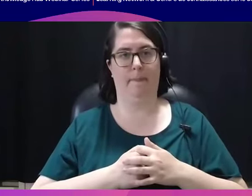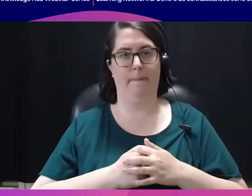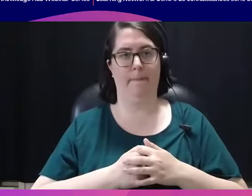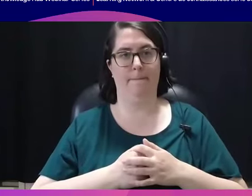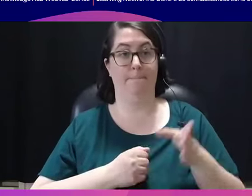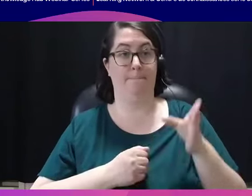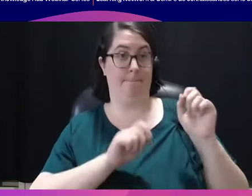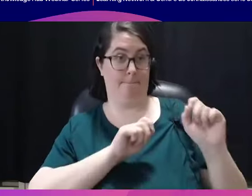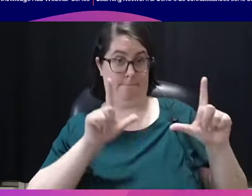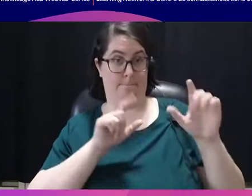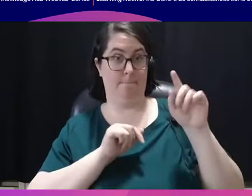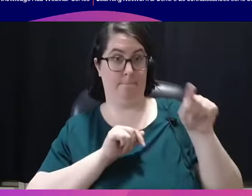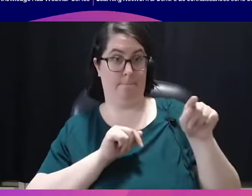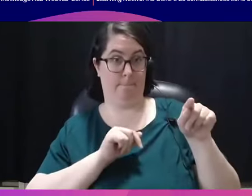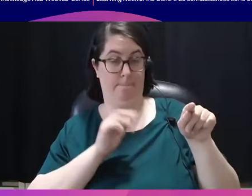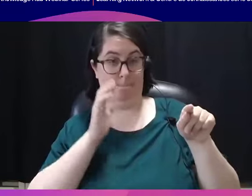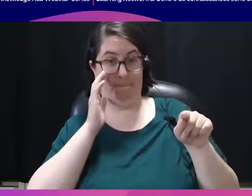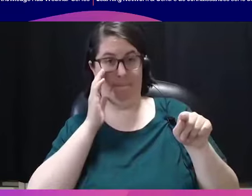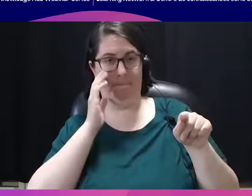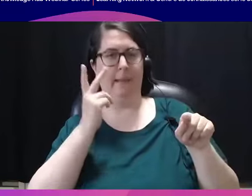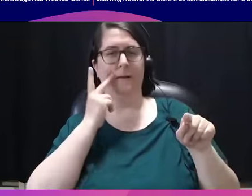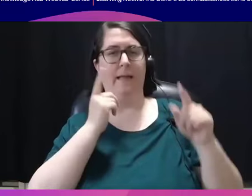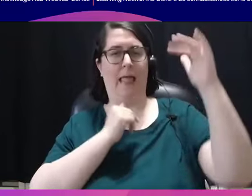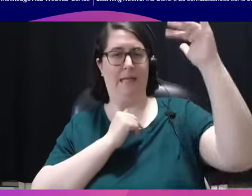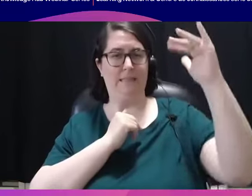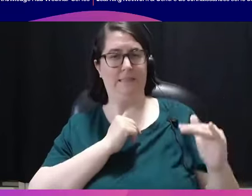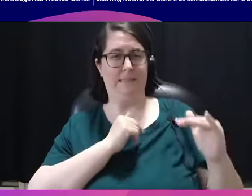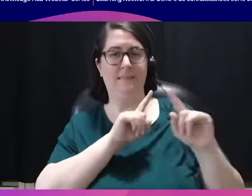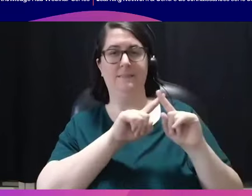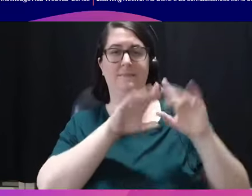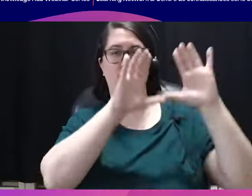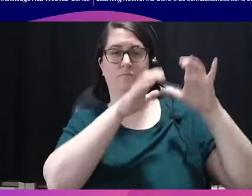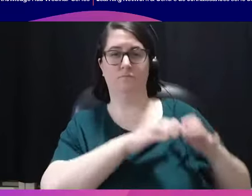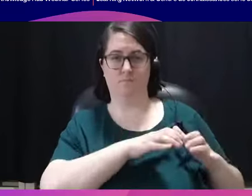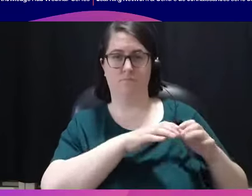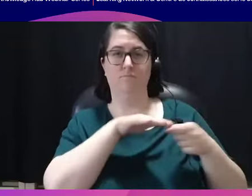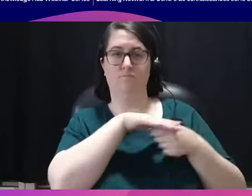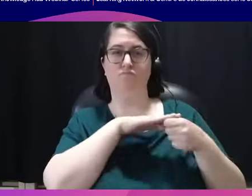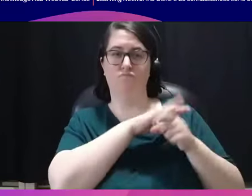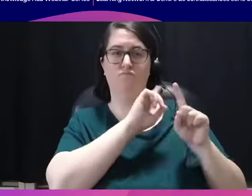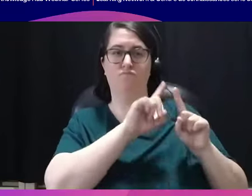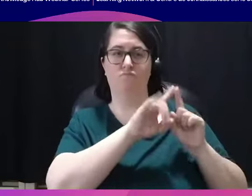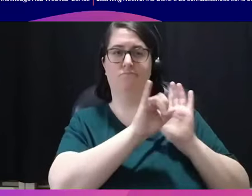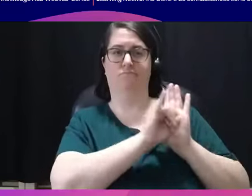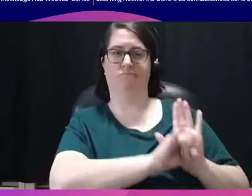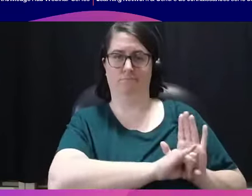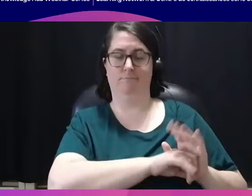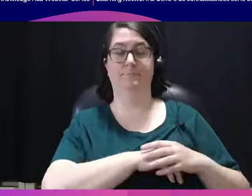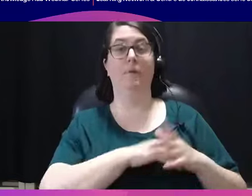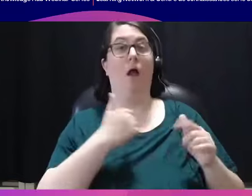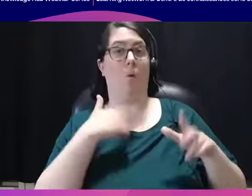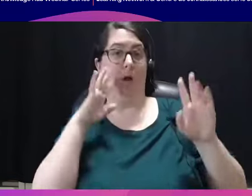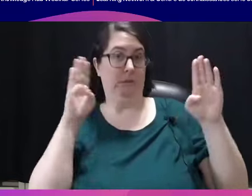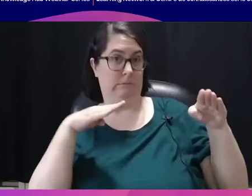On this slide here, you'll see a list of incel demographics, general demographics. What I do want to